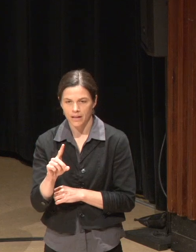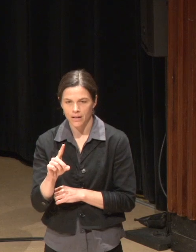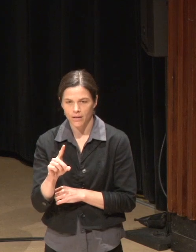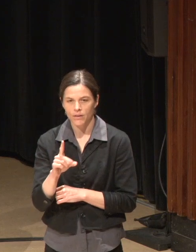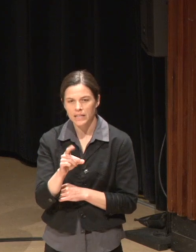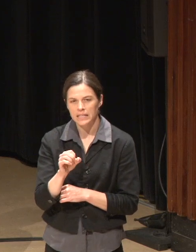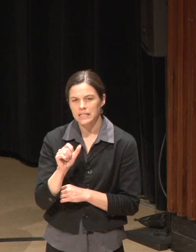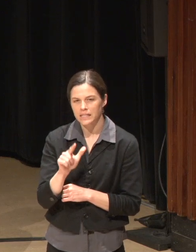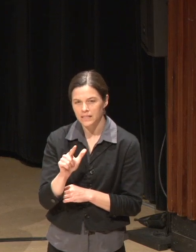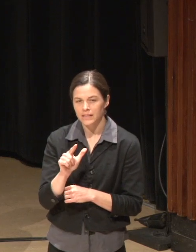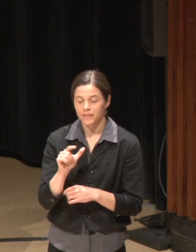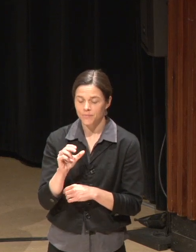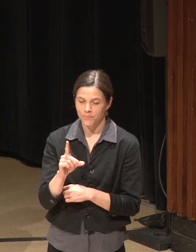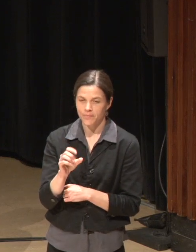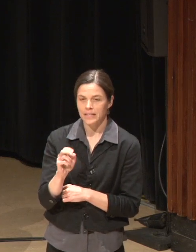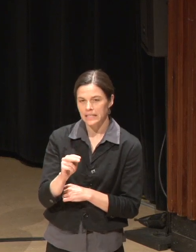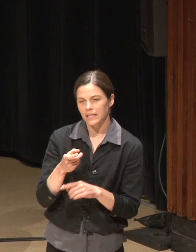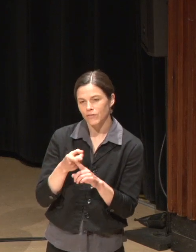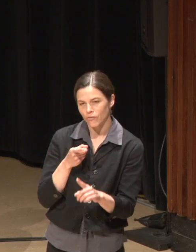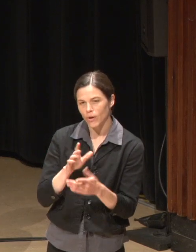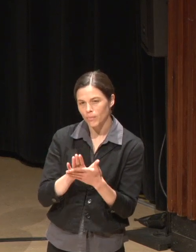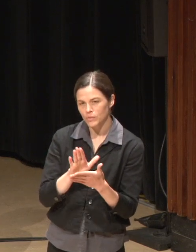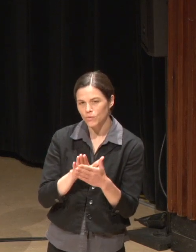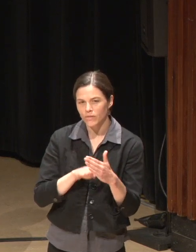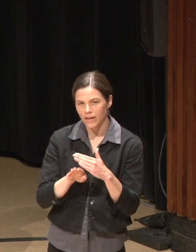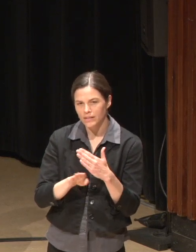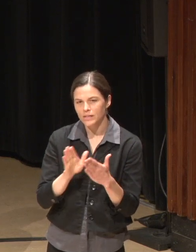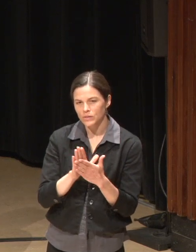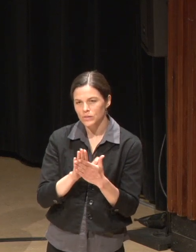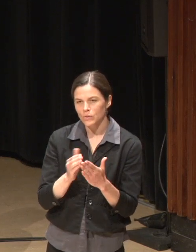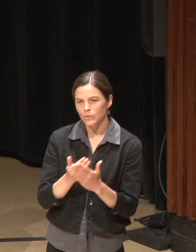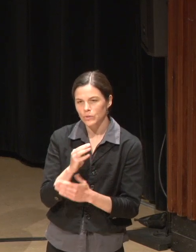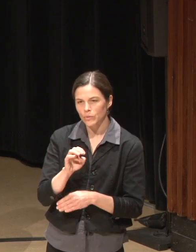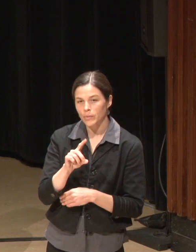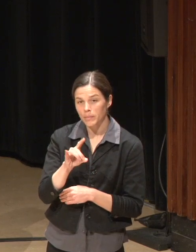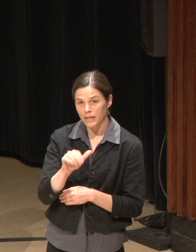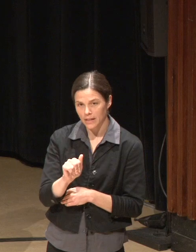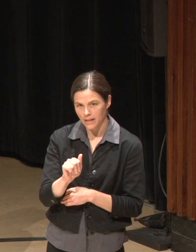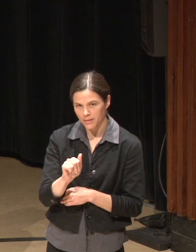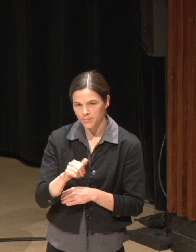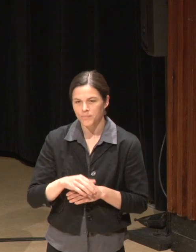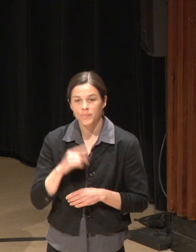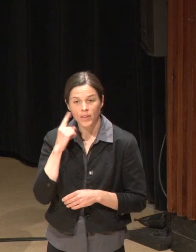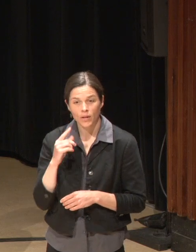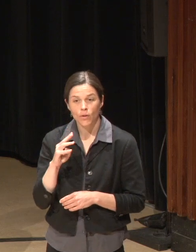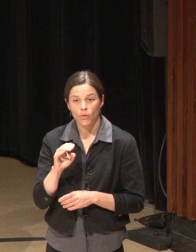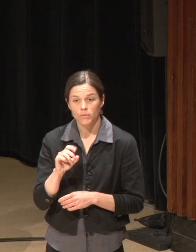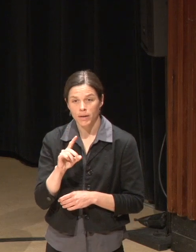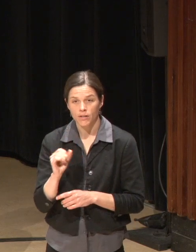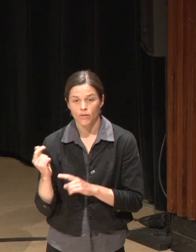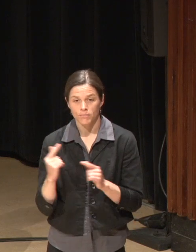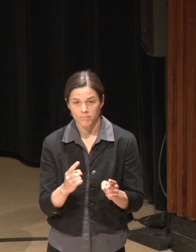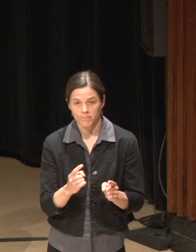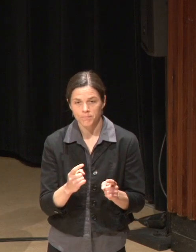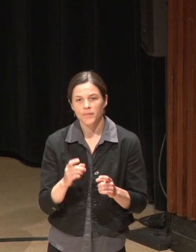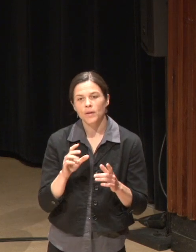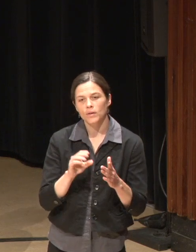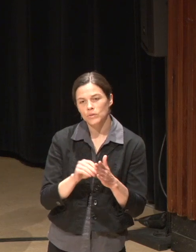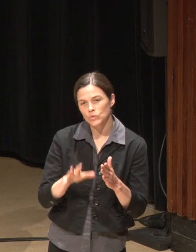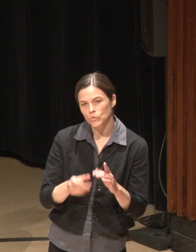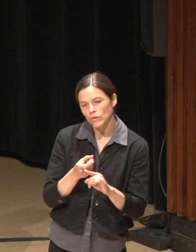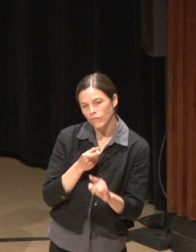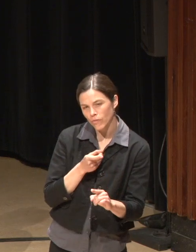School of Applied Arts and New Media. The Nova Scotia Community College Gold Medal is presented to a graduating student of a